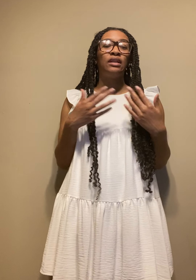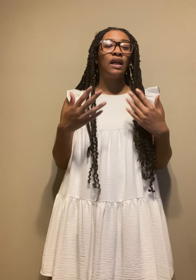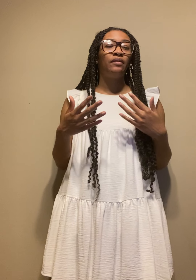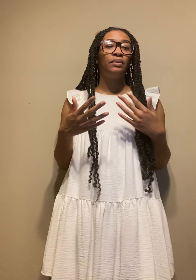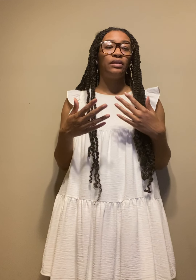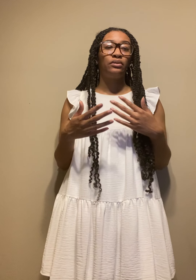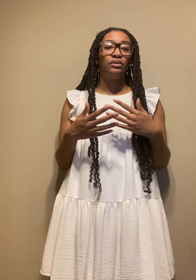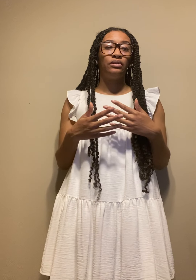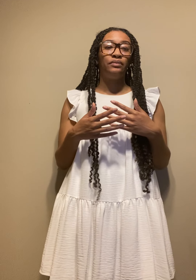of